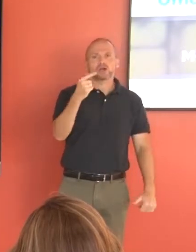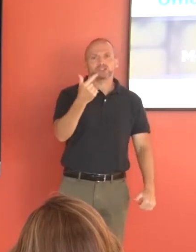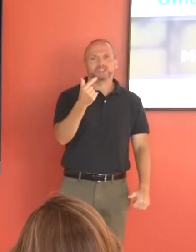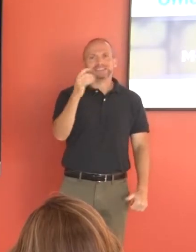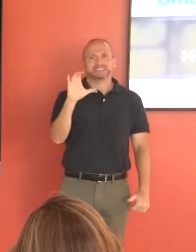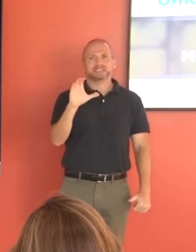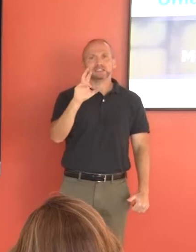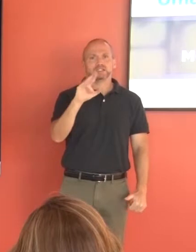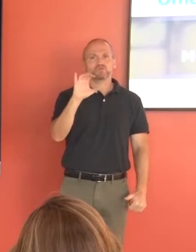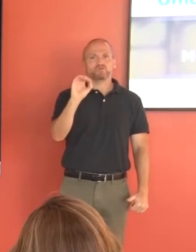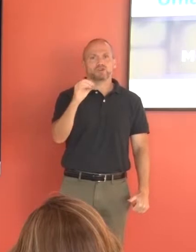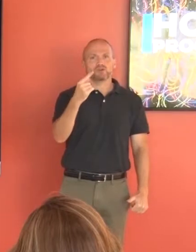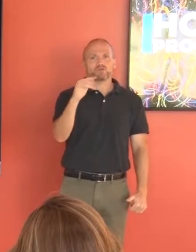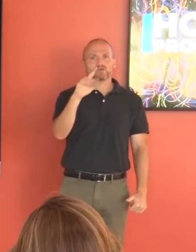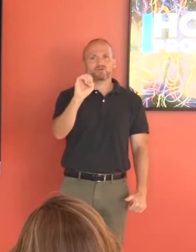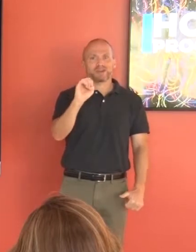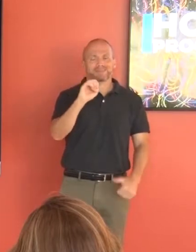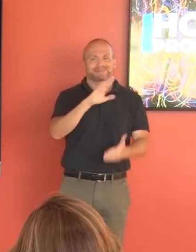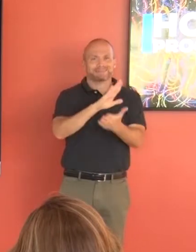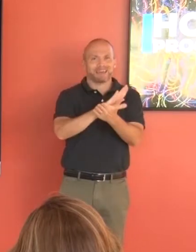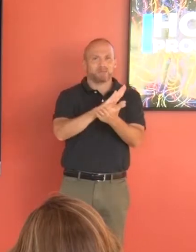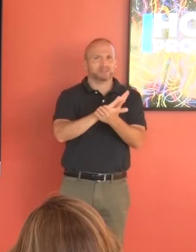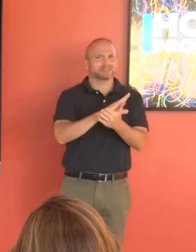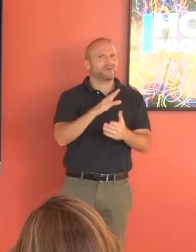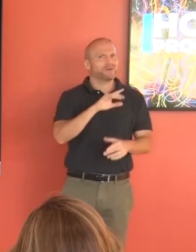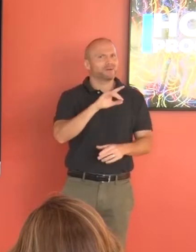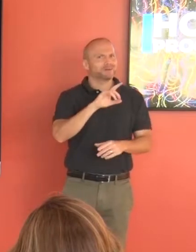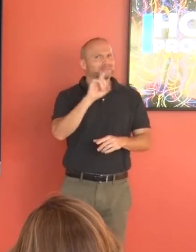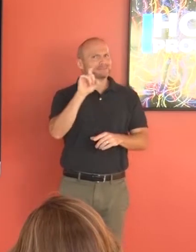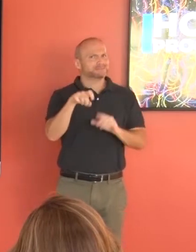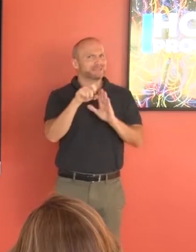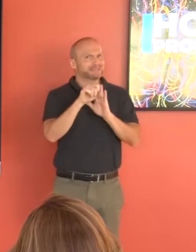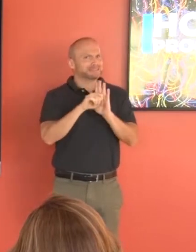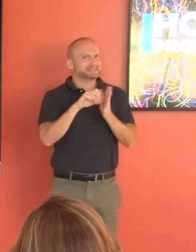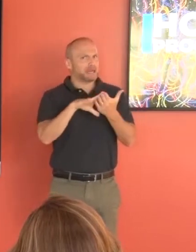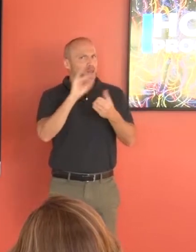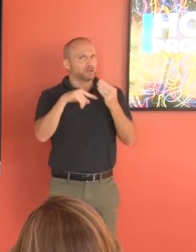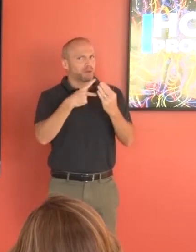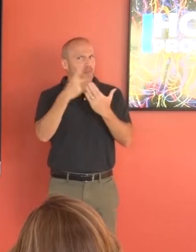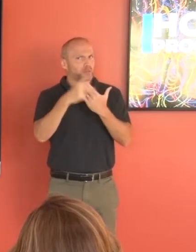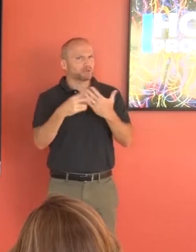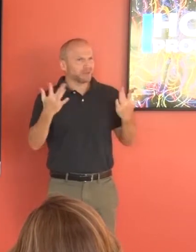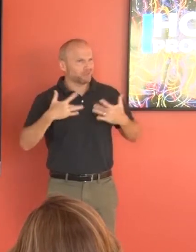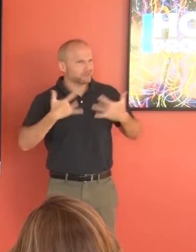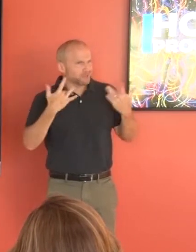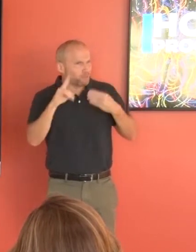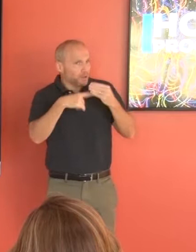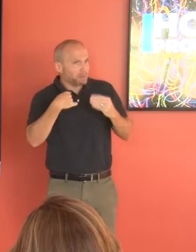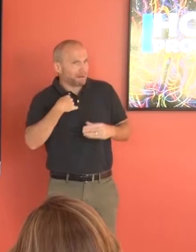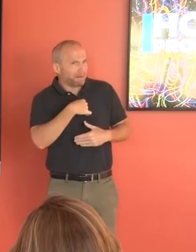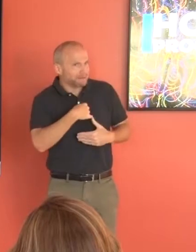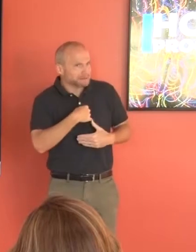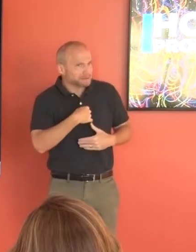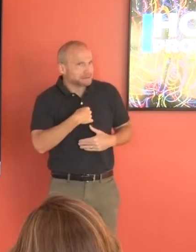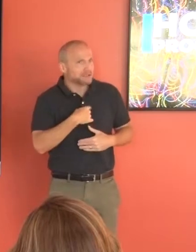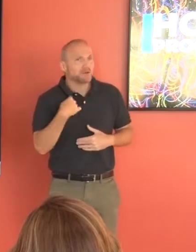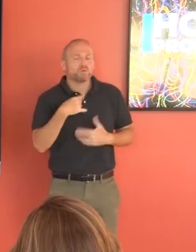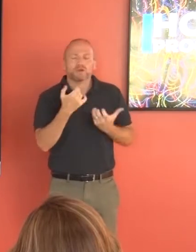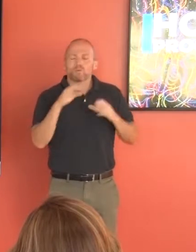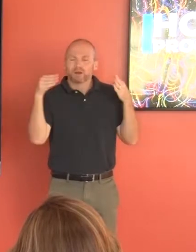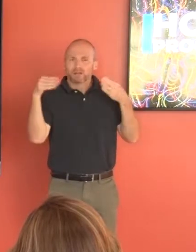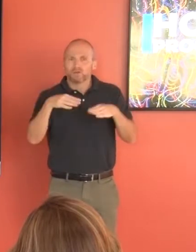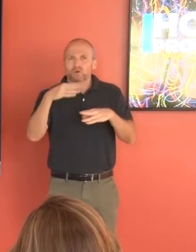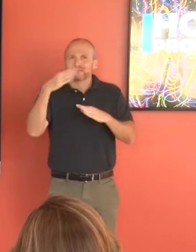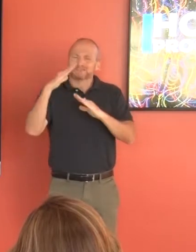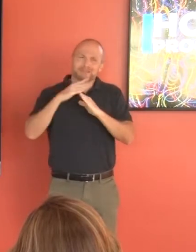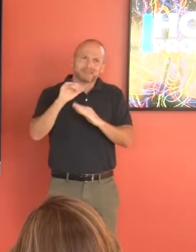Texas State heard about that program and they said, what about us? We don't want to focus on the top 10%, but what about students that want to go